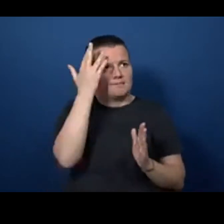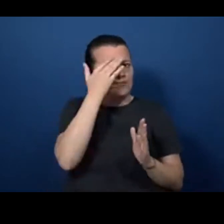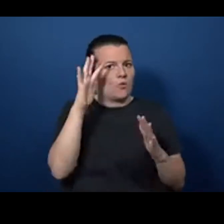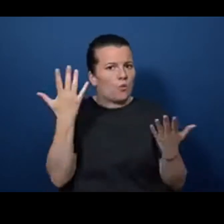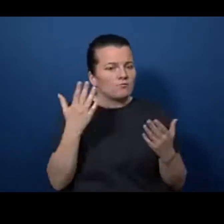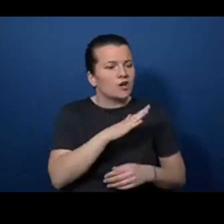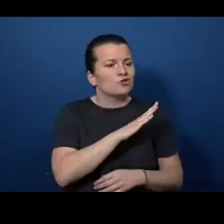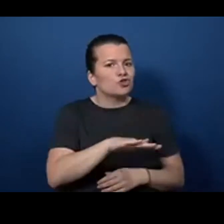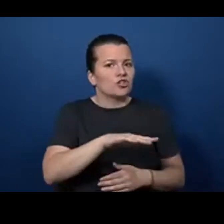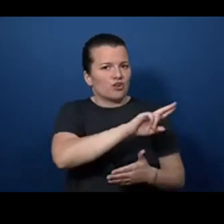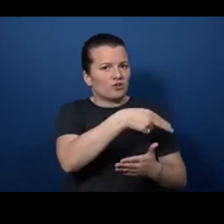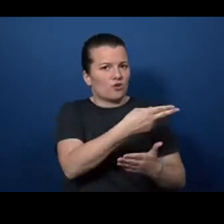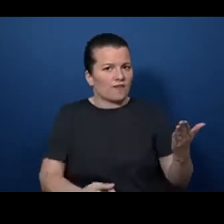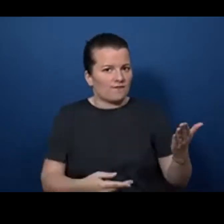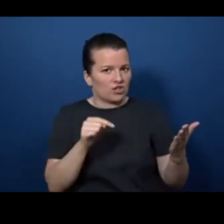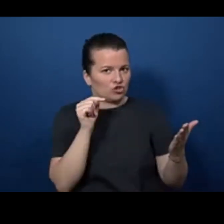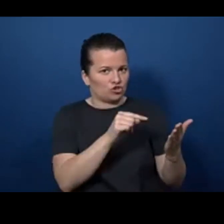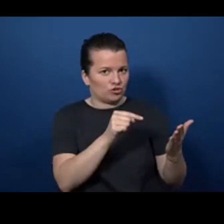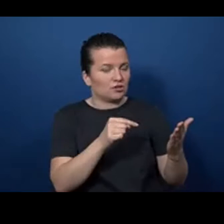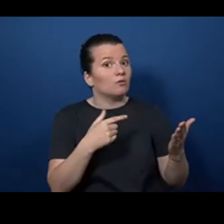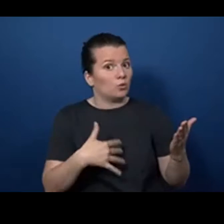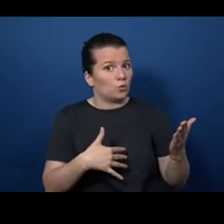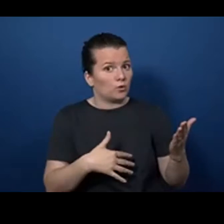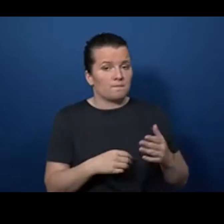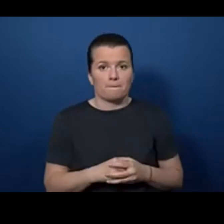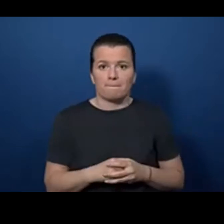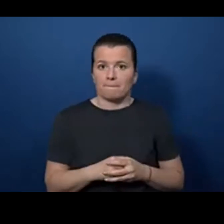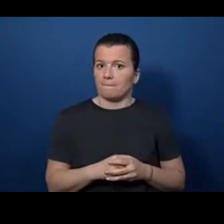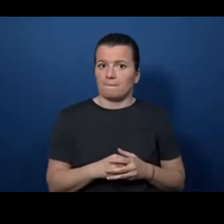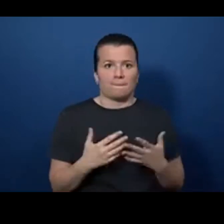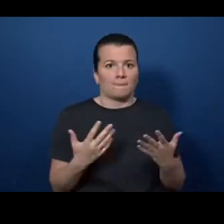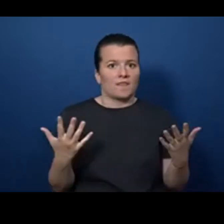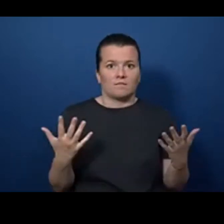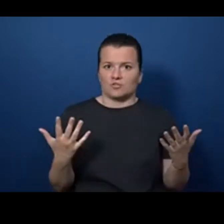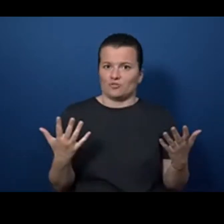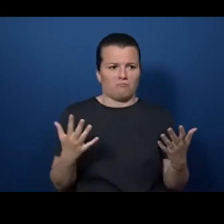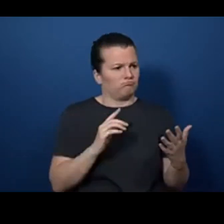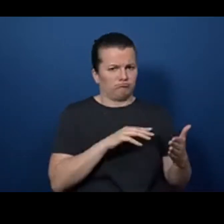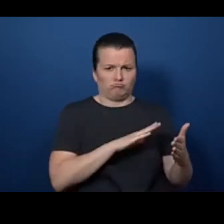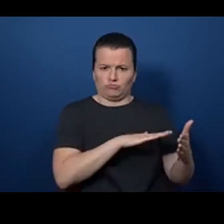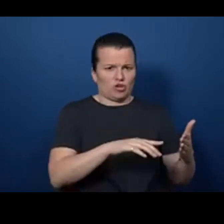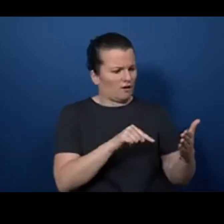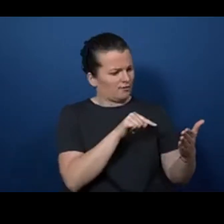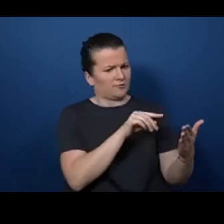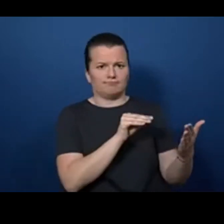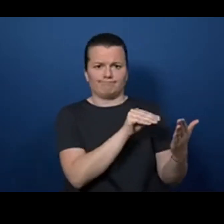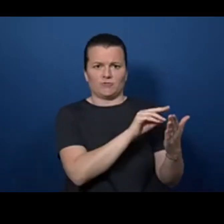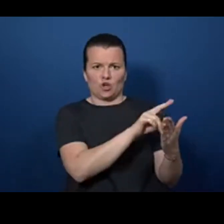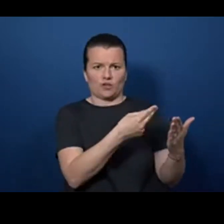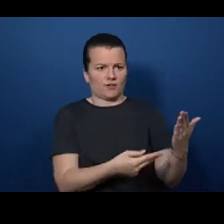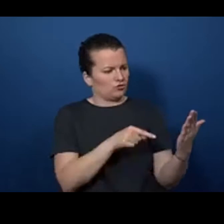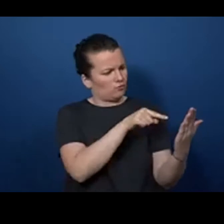We all know that people have to have their personal identity respected and their